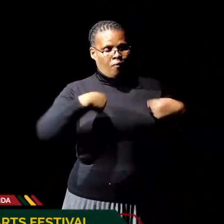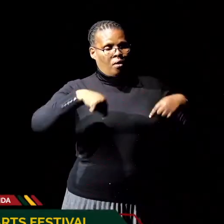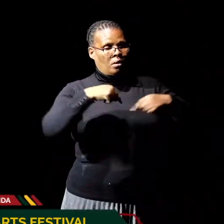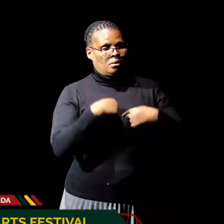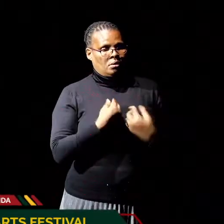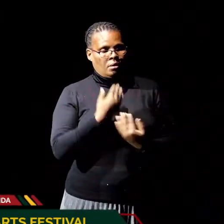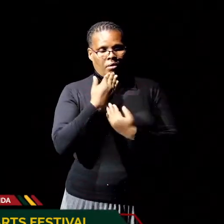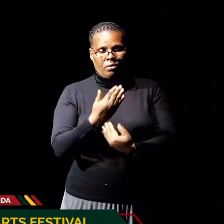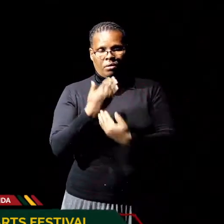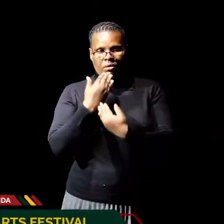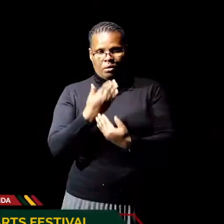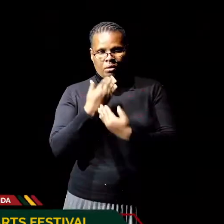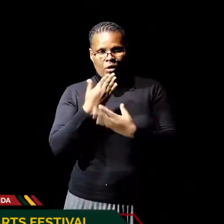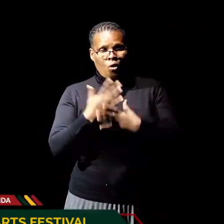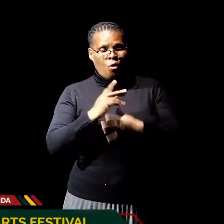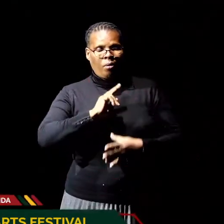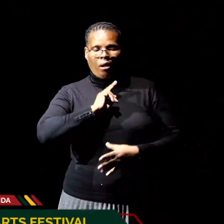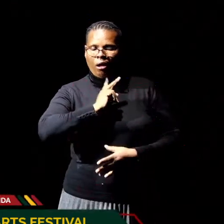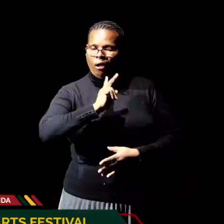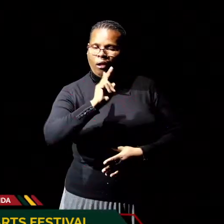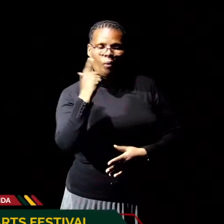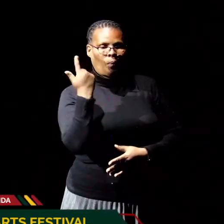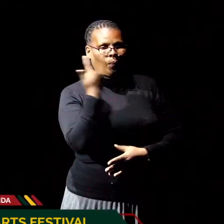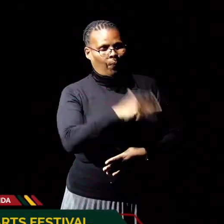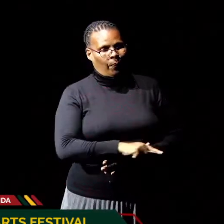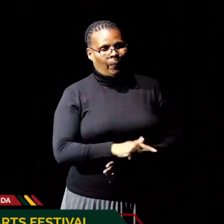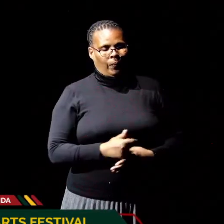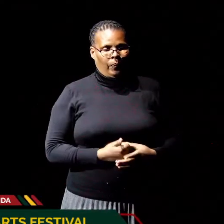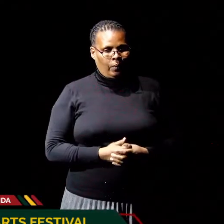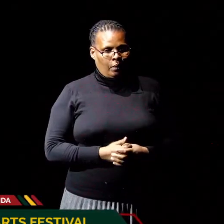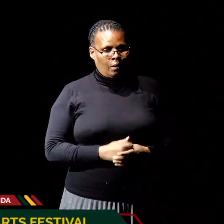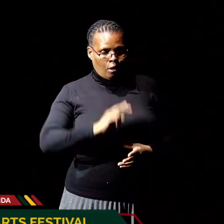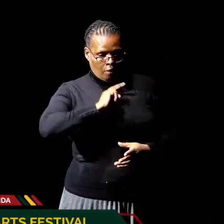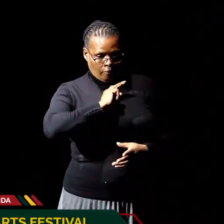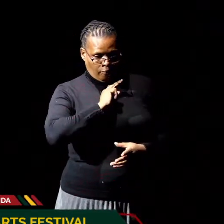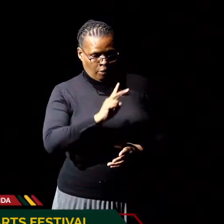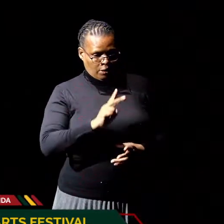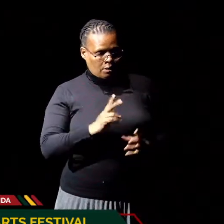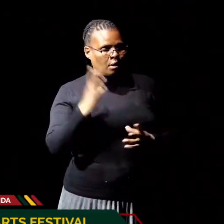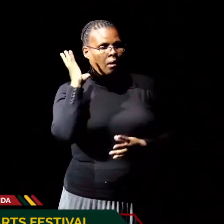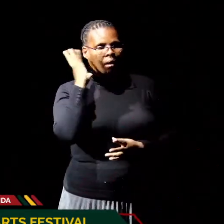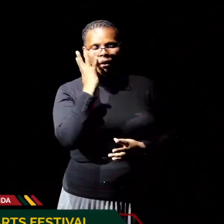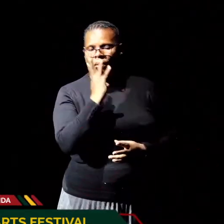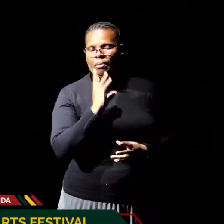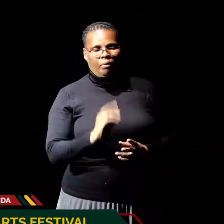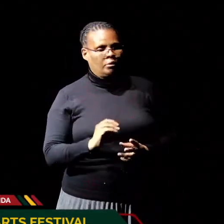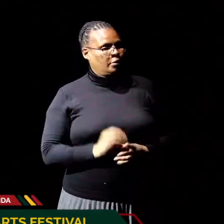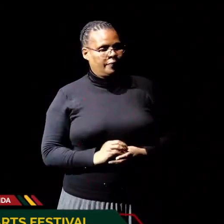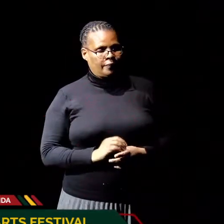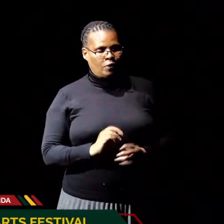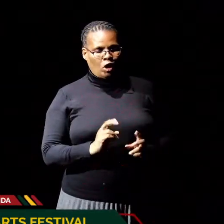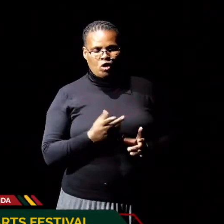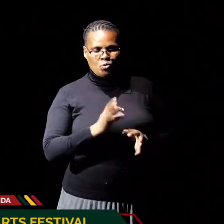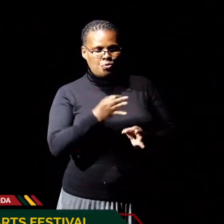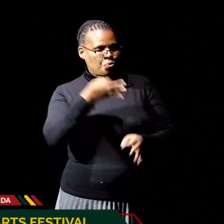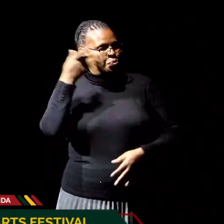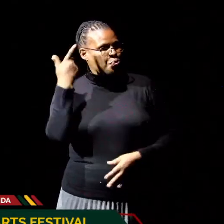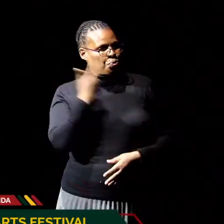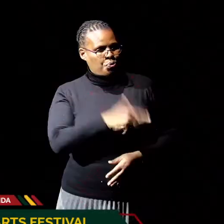you for the tenors that have sang so well. Those voices are very beautiful, very sharp, very